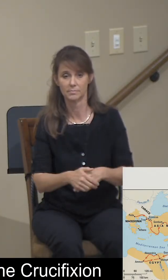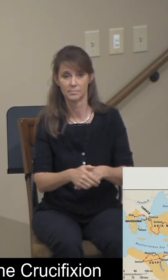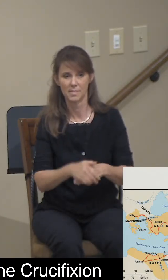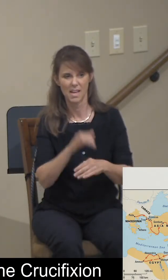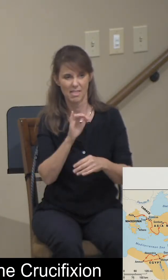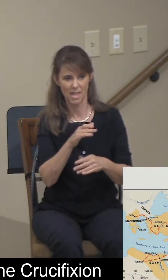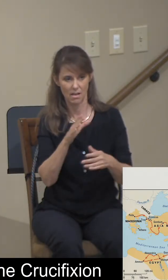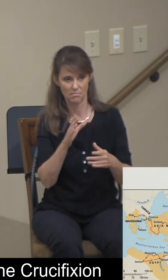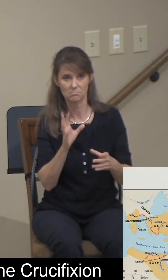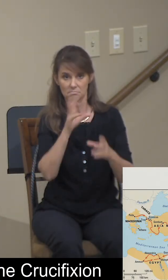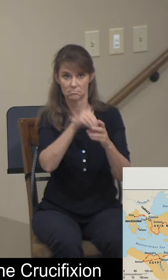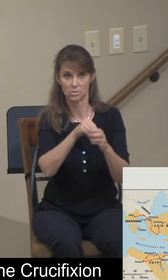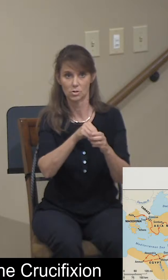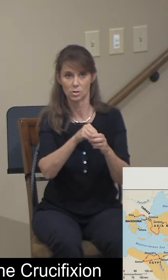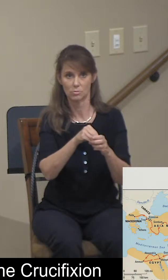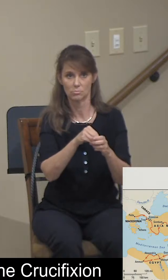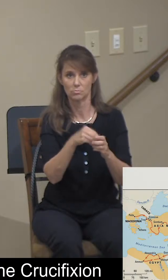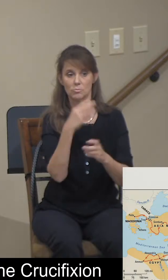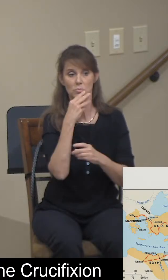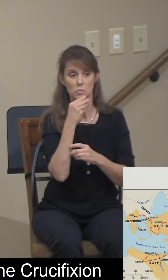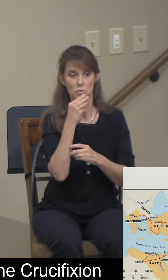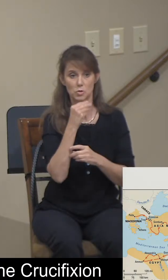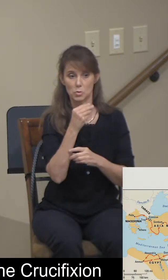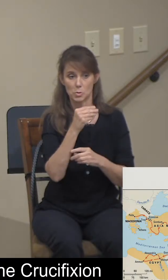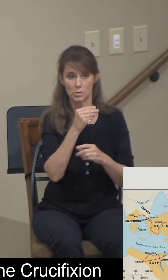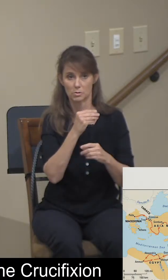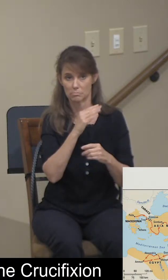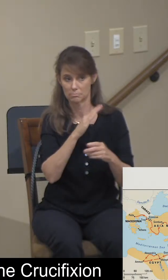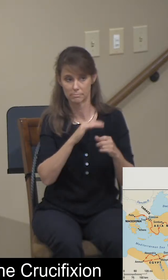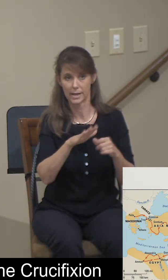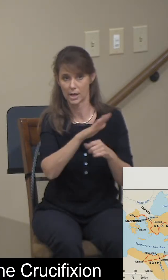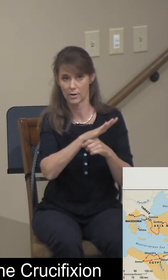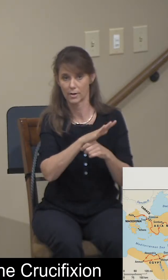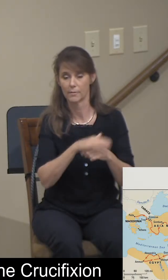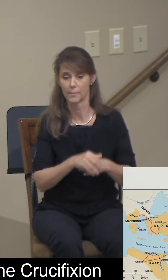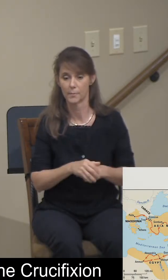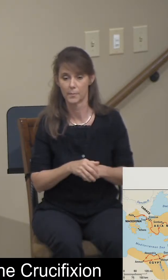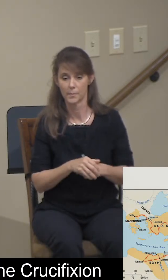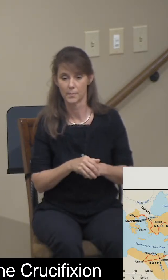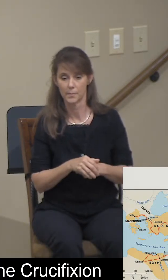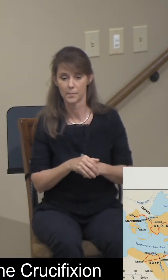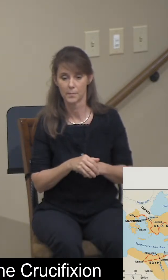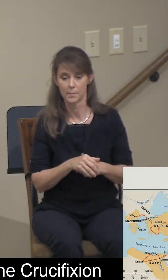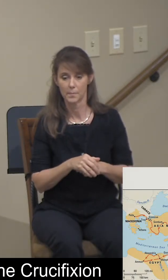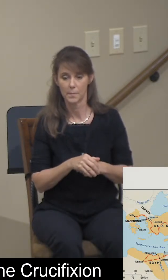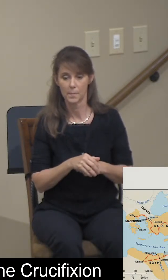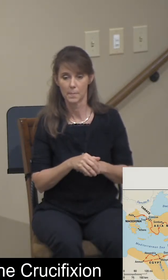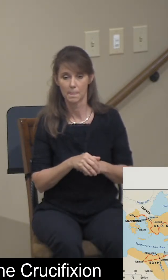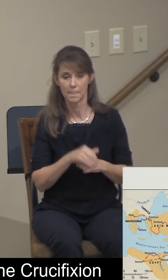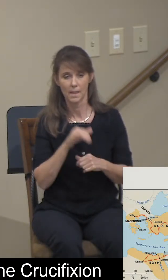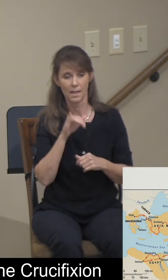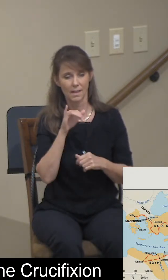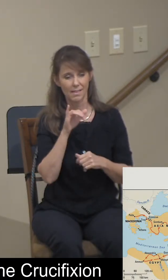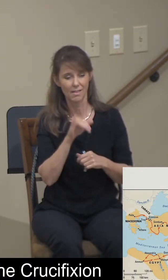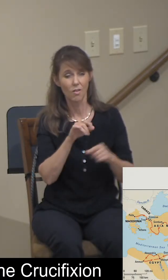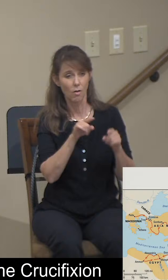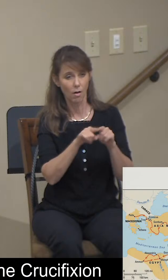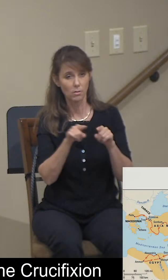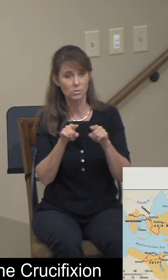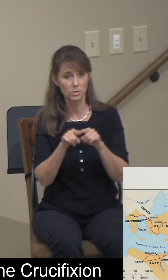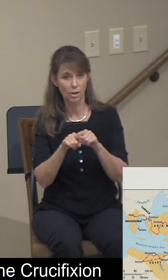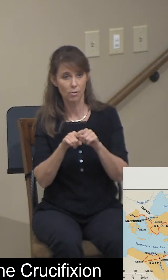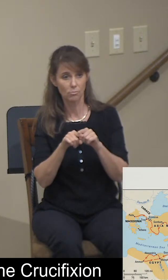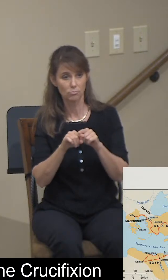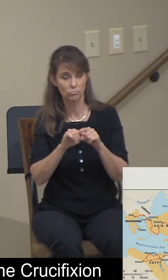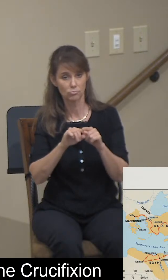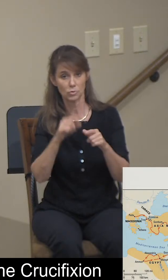Now, establishing a city, what we're talking about here is kind of being the prime mechanism of the spread of this philosophy or this vision.